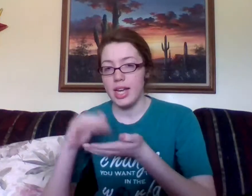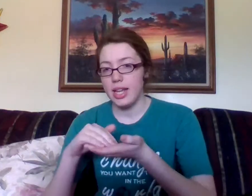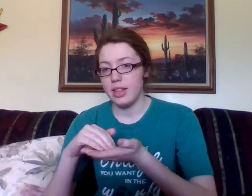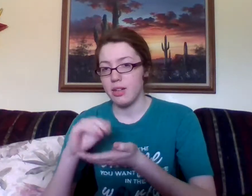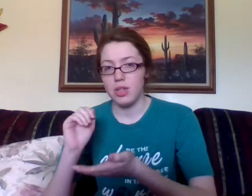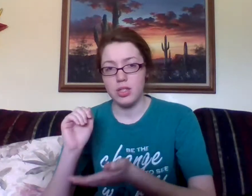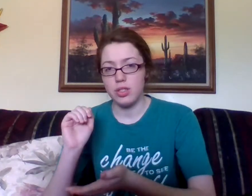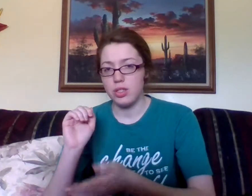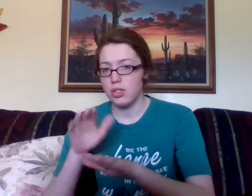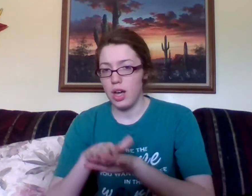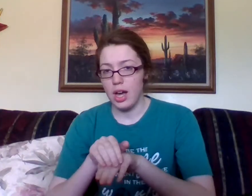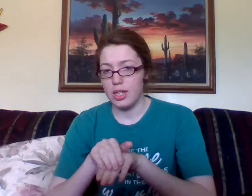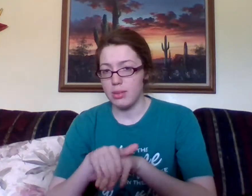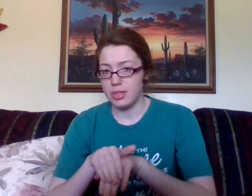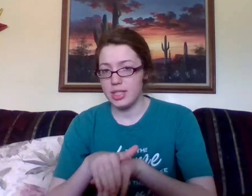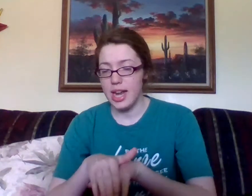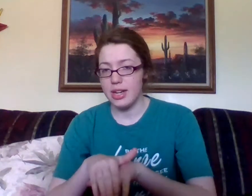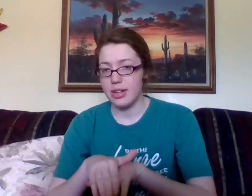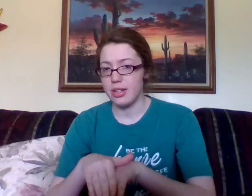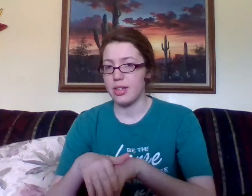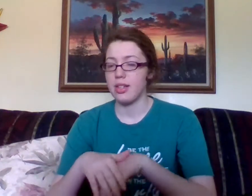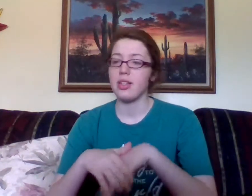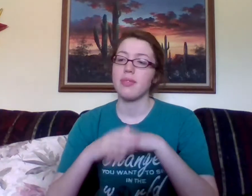again, there was a double standard